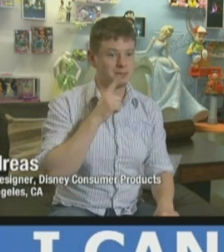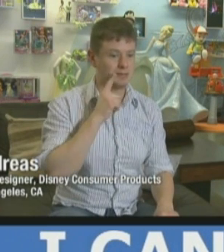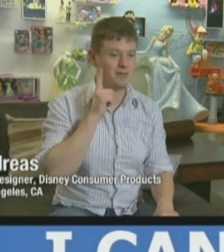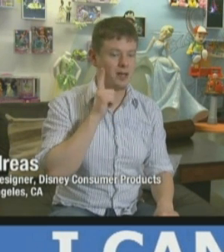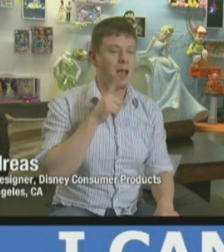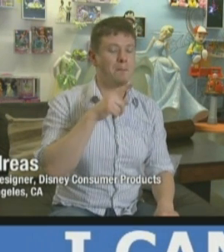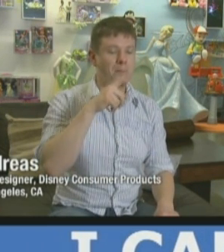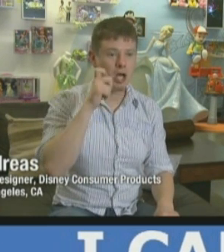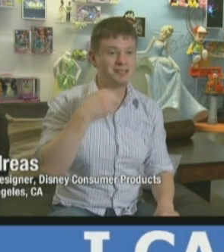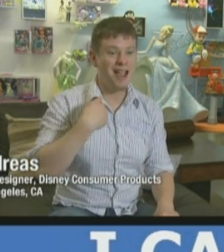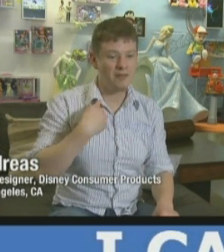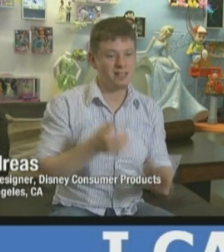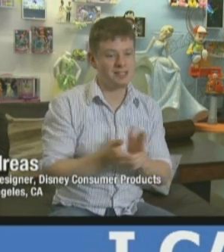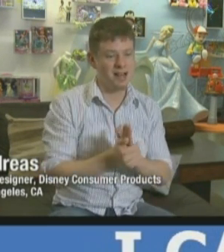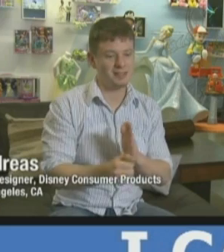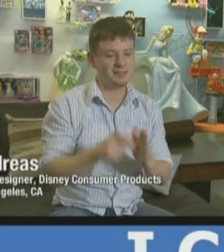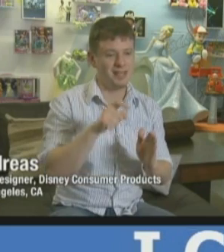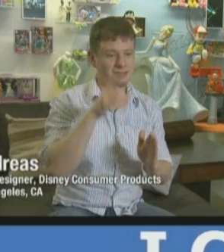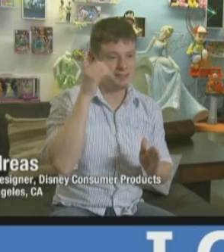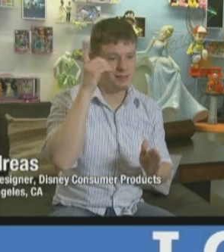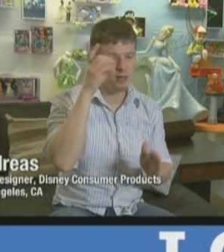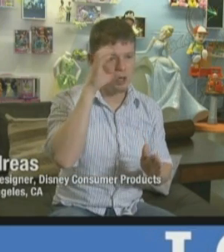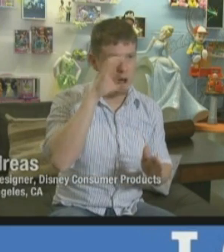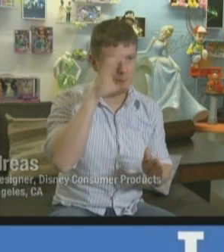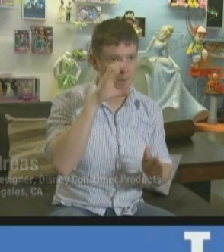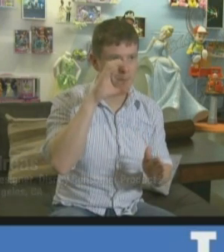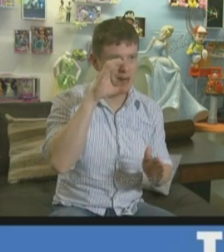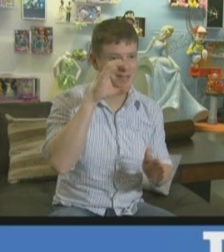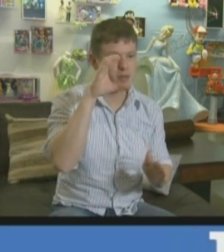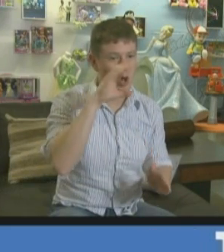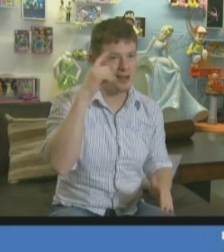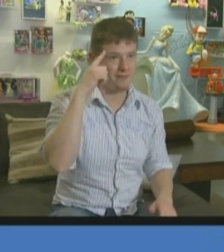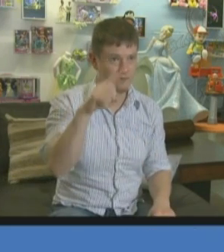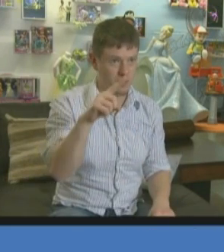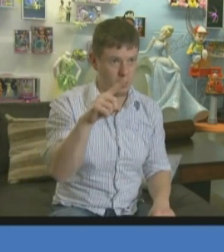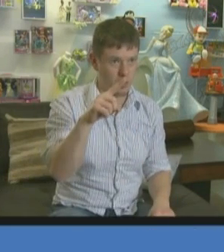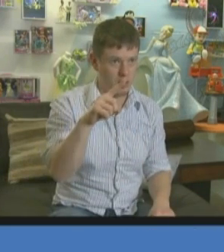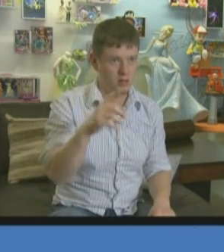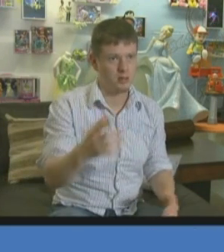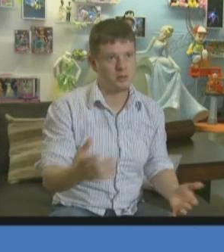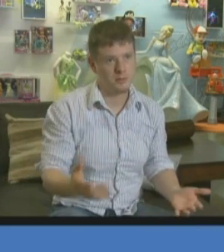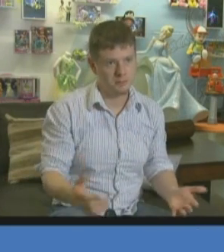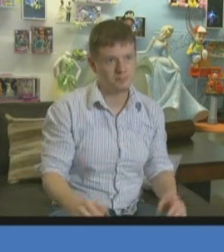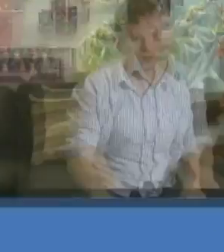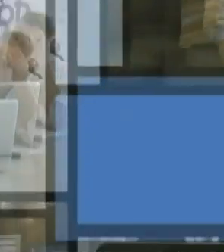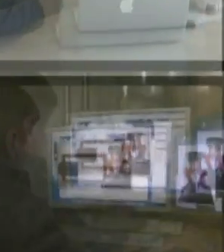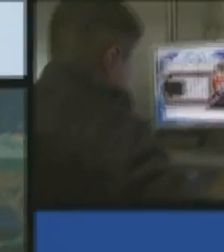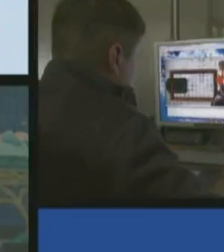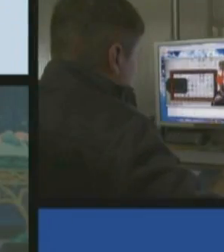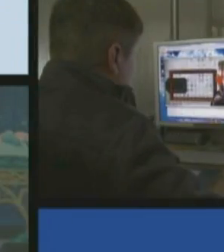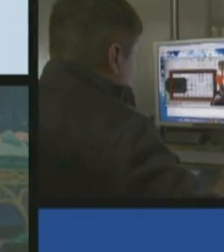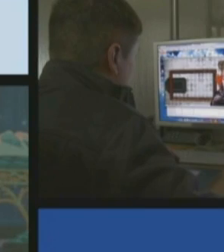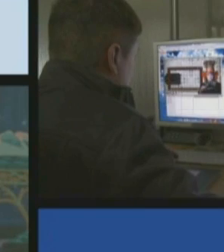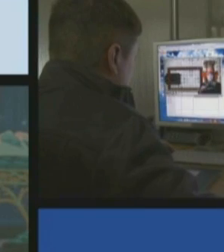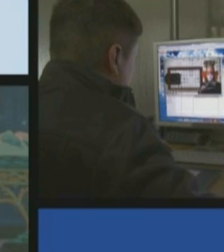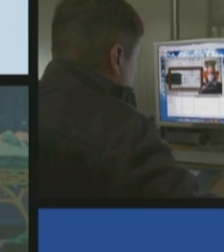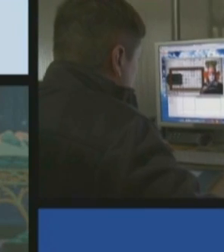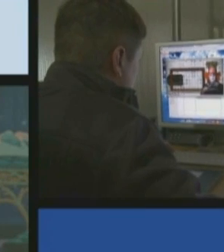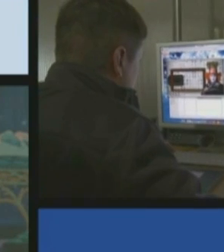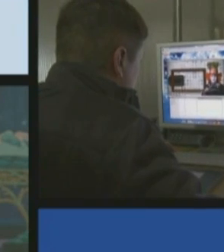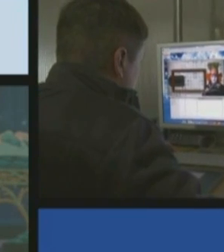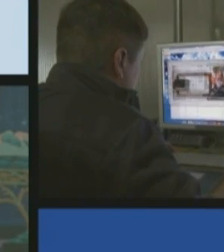Disney hired me, not because I am deaf, but because I have the skills that Disney is looking for. He